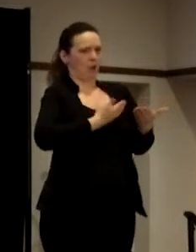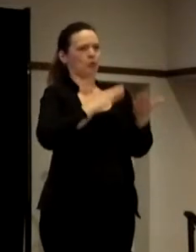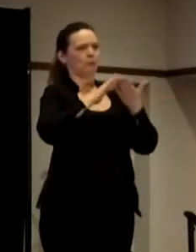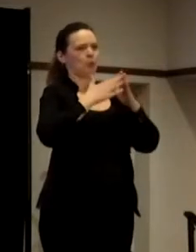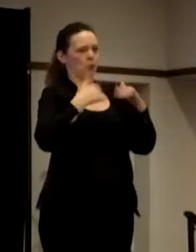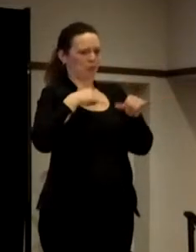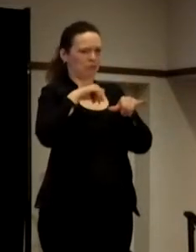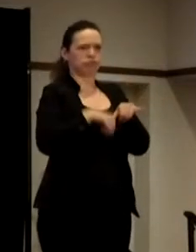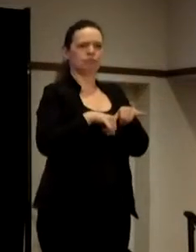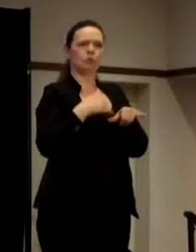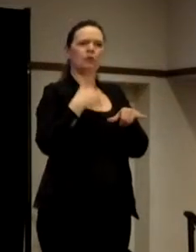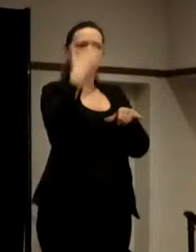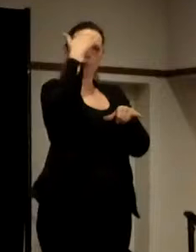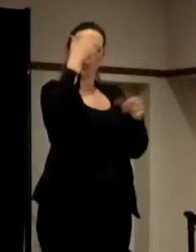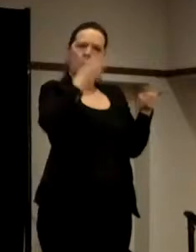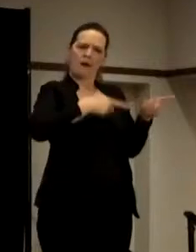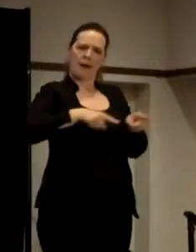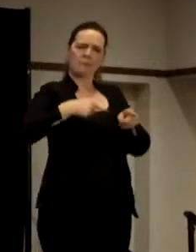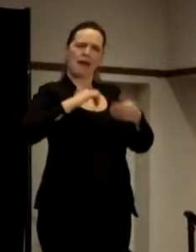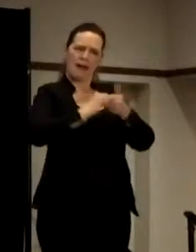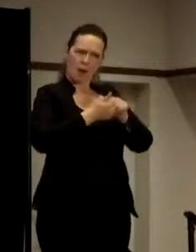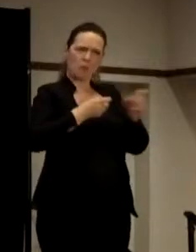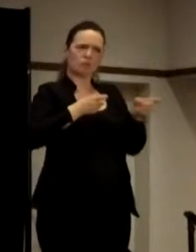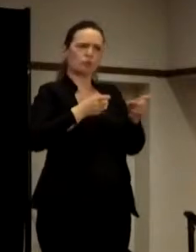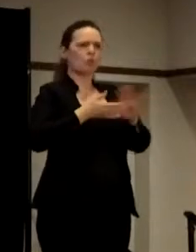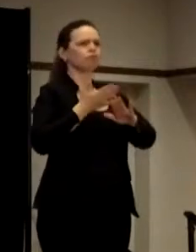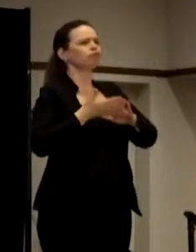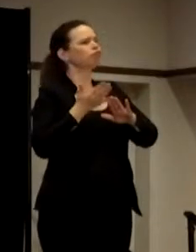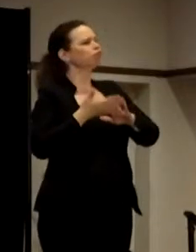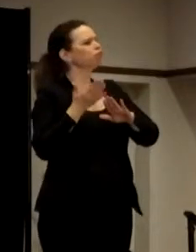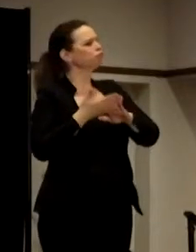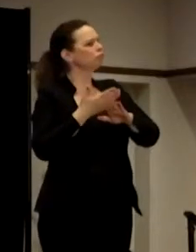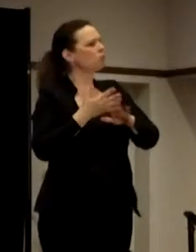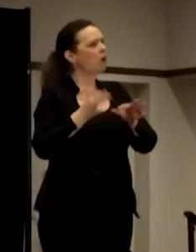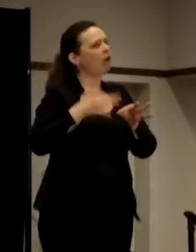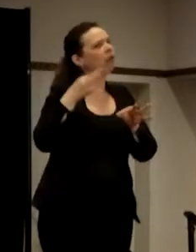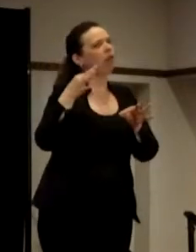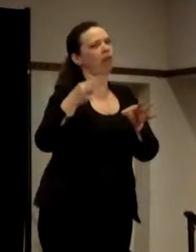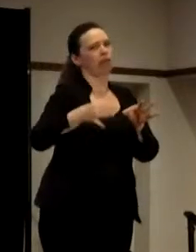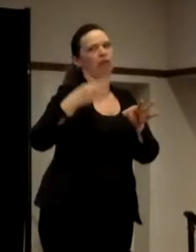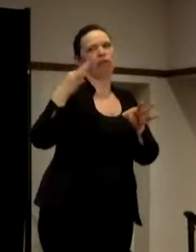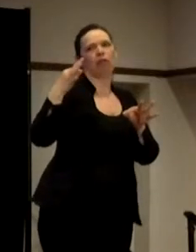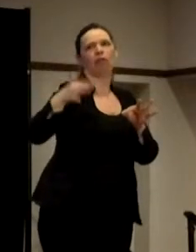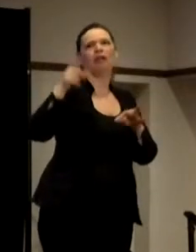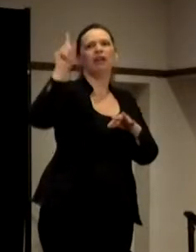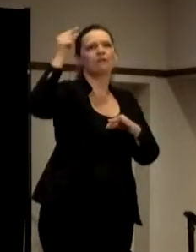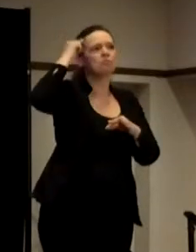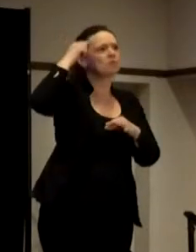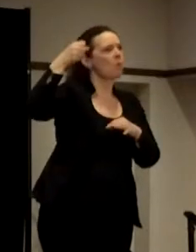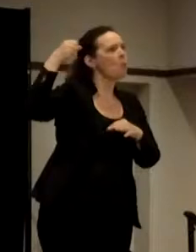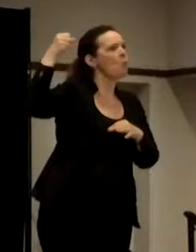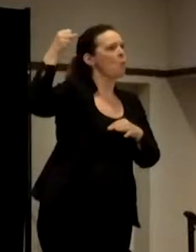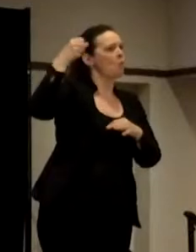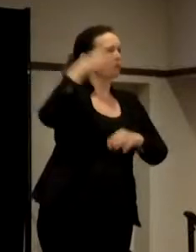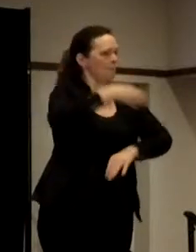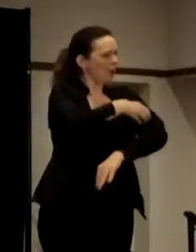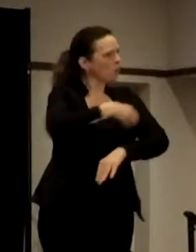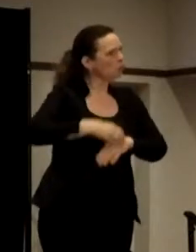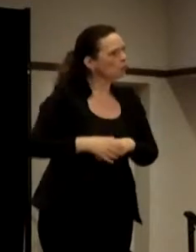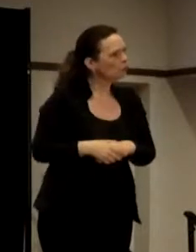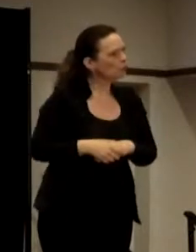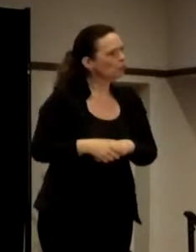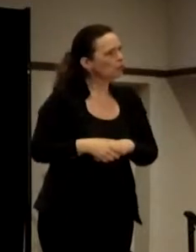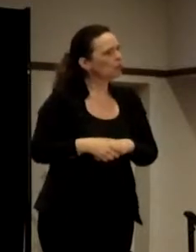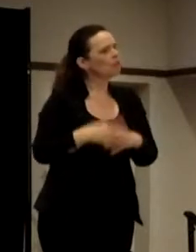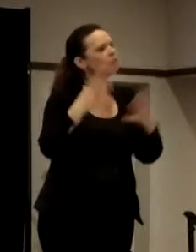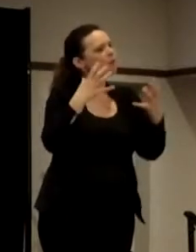it doesn't work well. And to avoid these types of incidences where it can